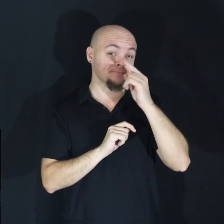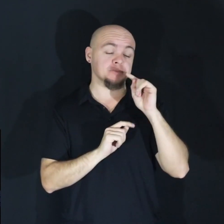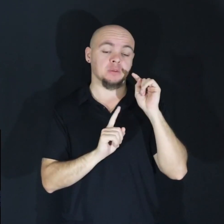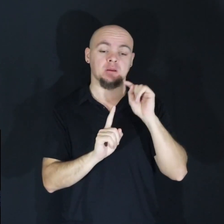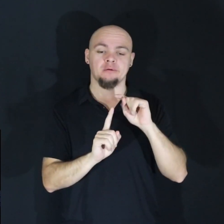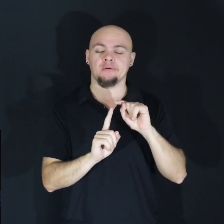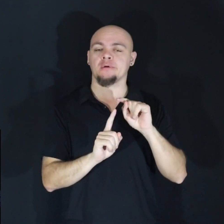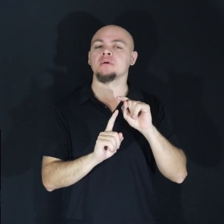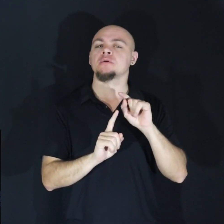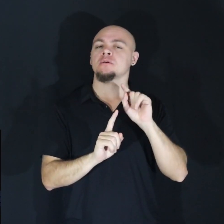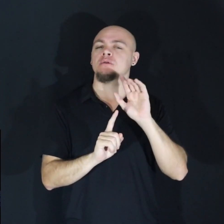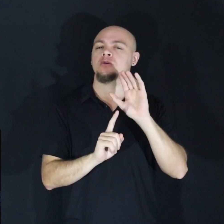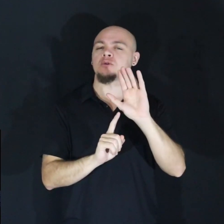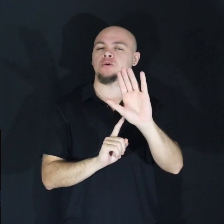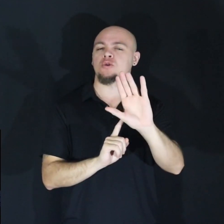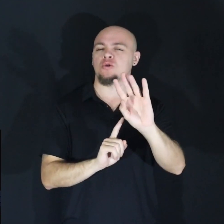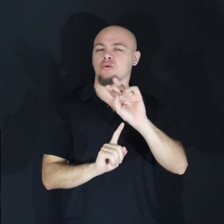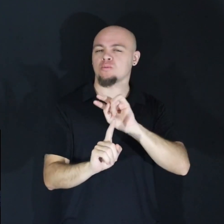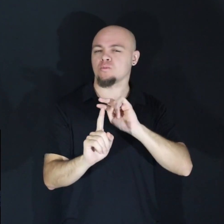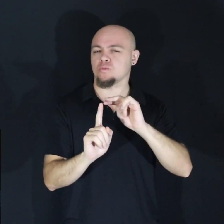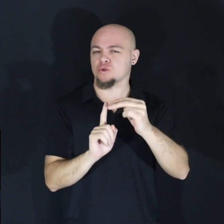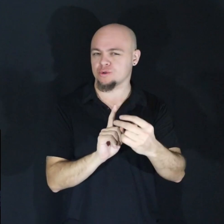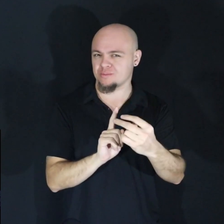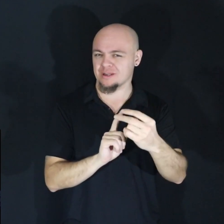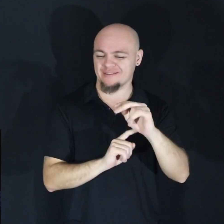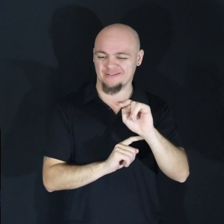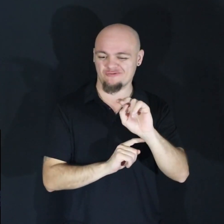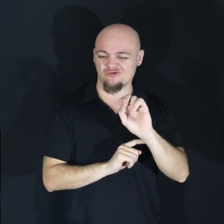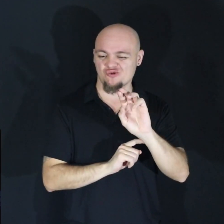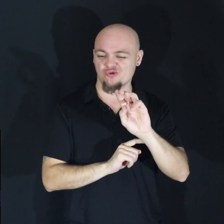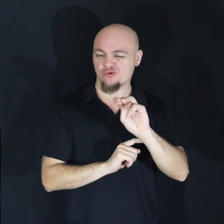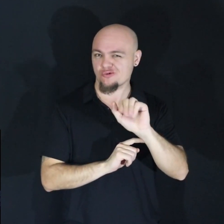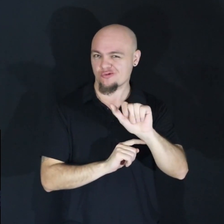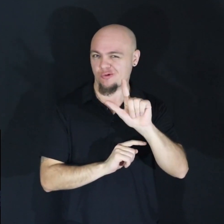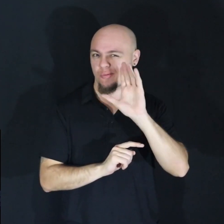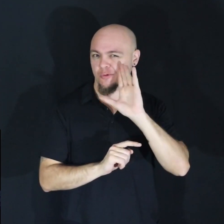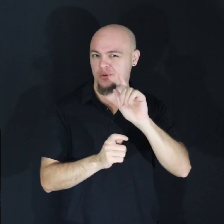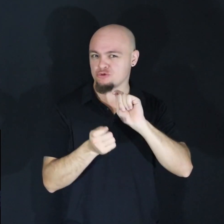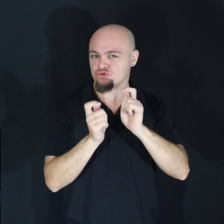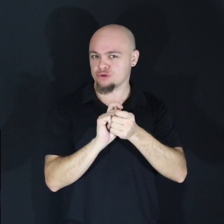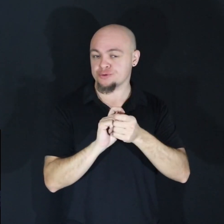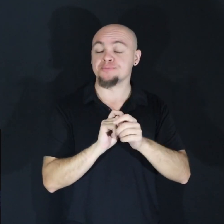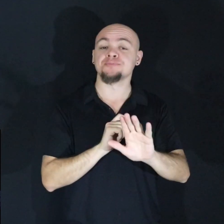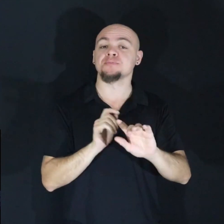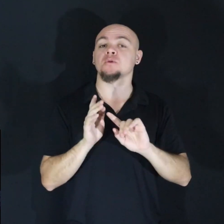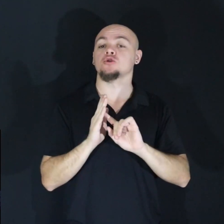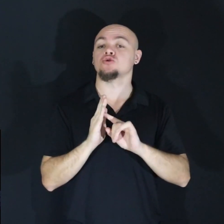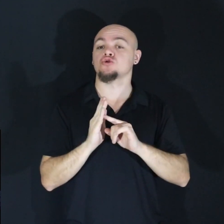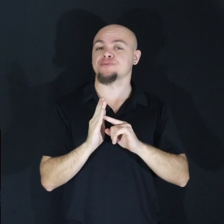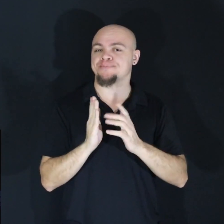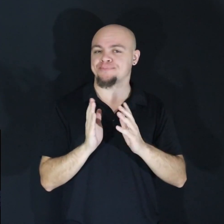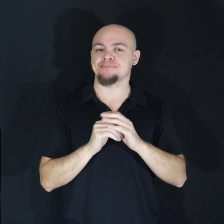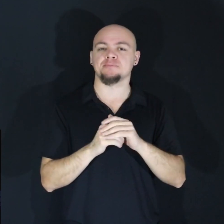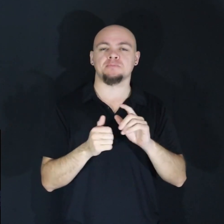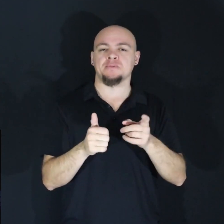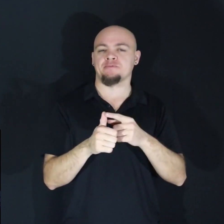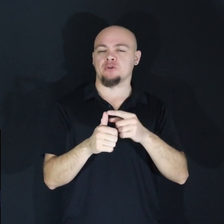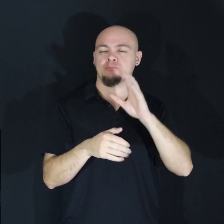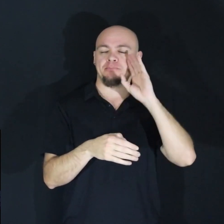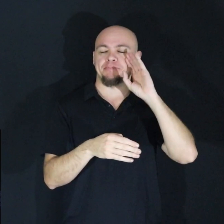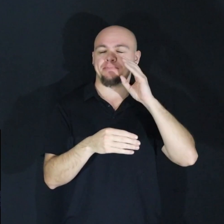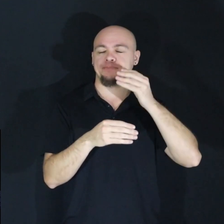also going to have you change your perspective of normal. So to get started, I'd like you all to close your eyes for